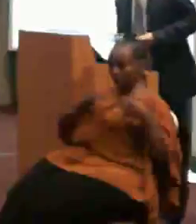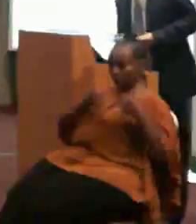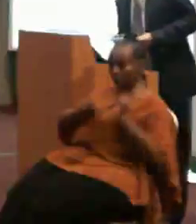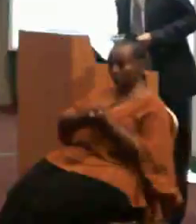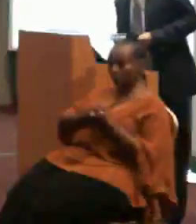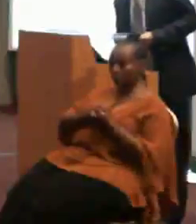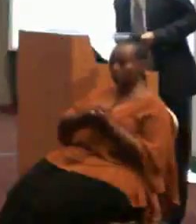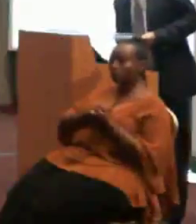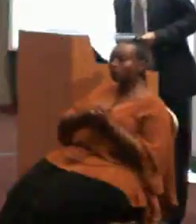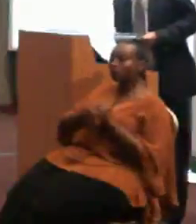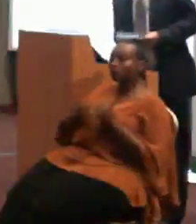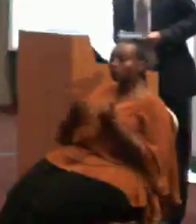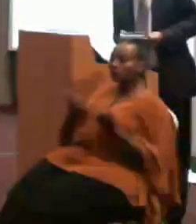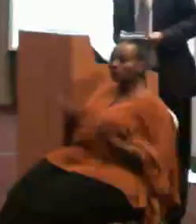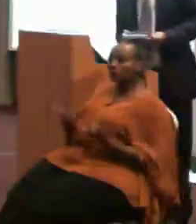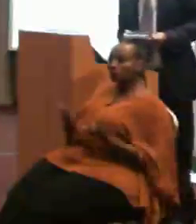With that, I'll hand back to